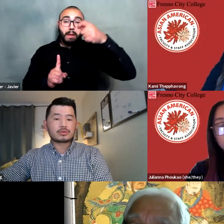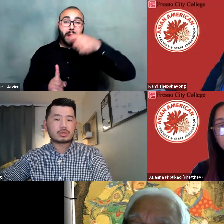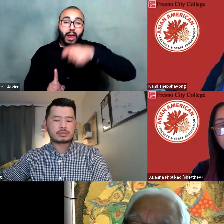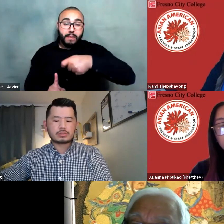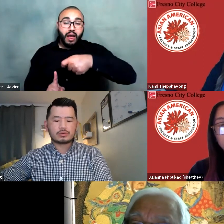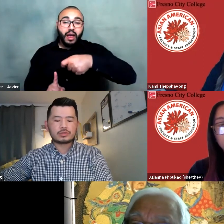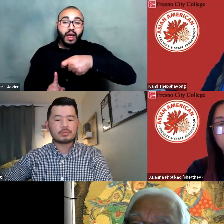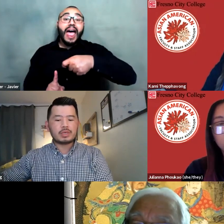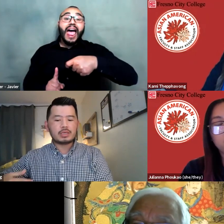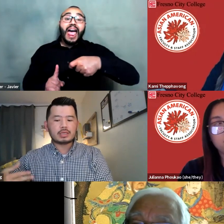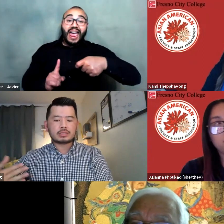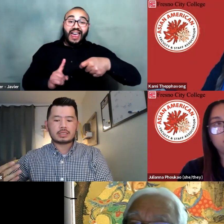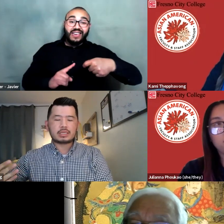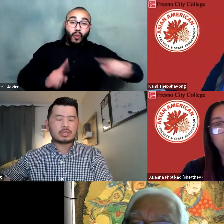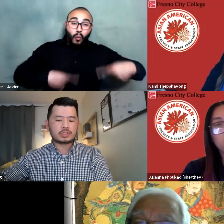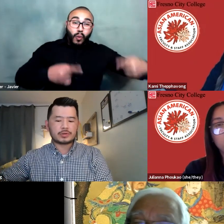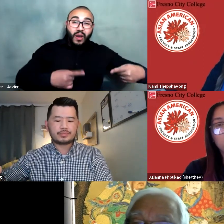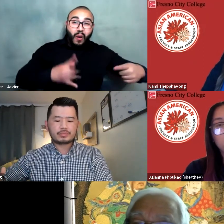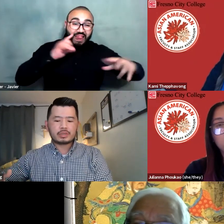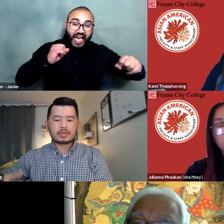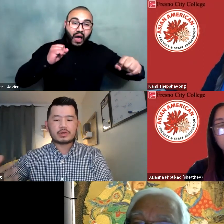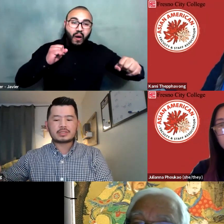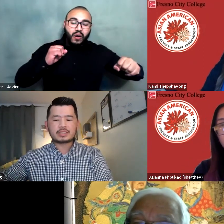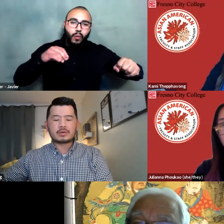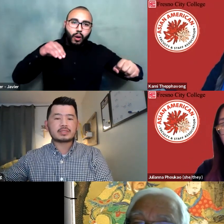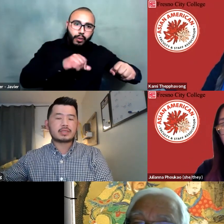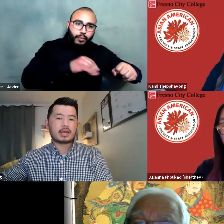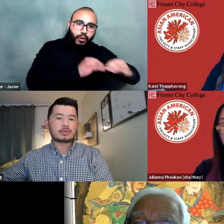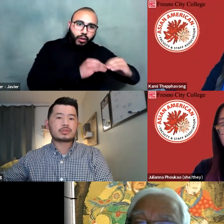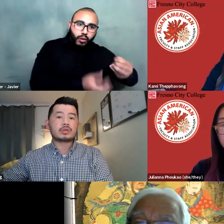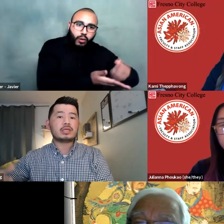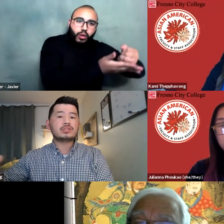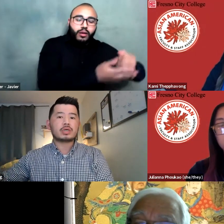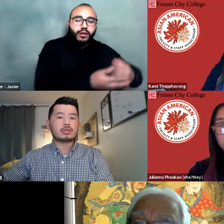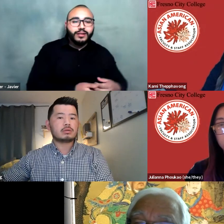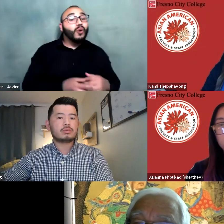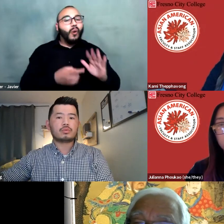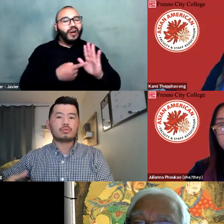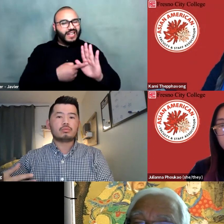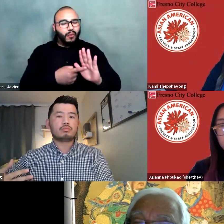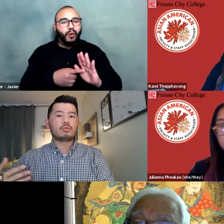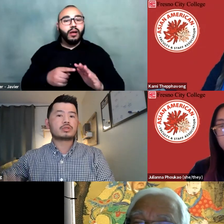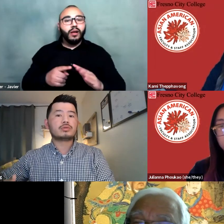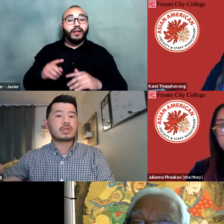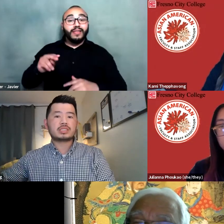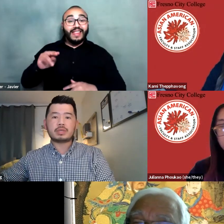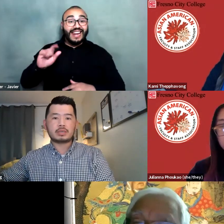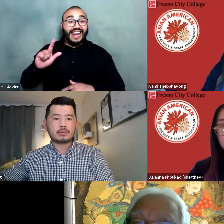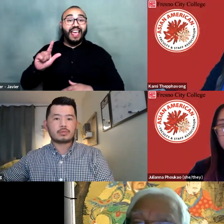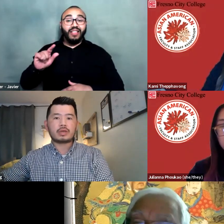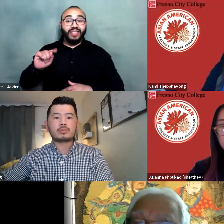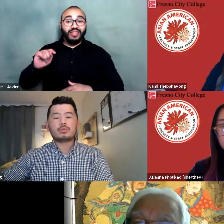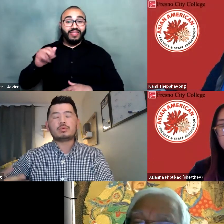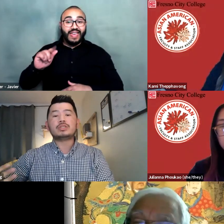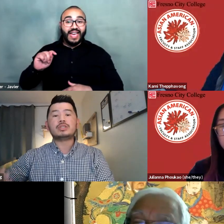will gets the grease." So to me, it's like in Asia, the nail that sticks out gets the hammer. So in Asia, we're told to not